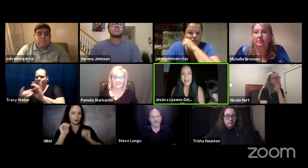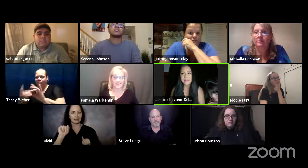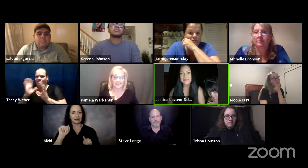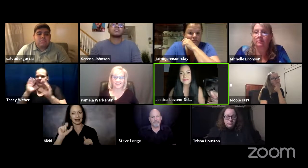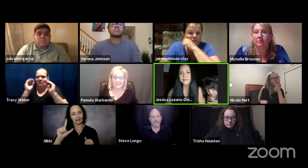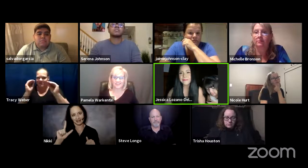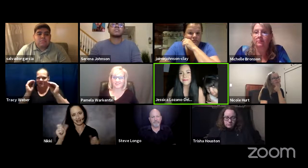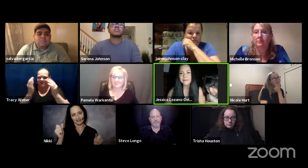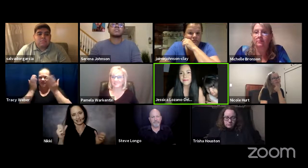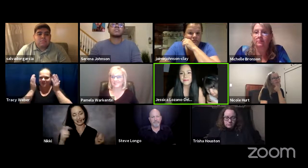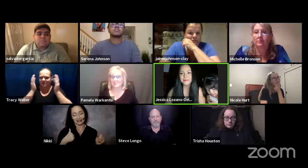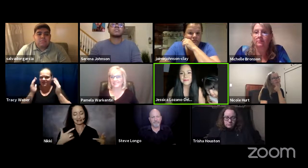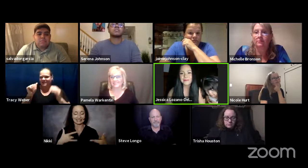that.